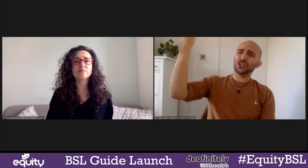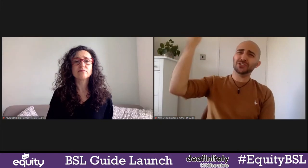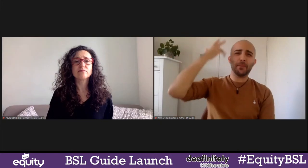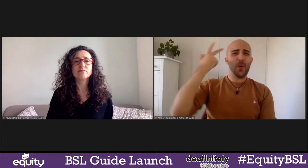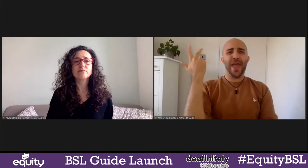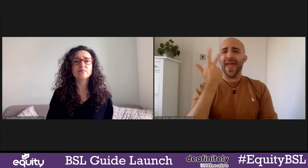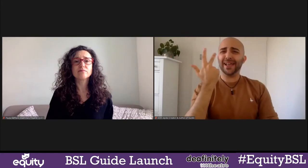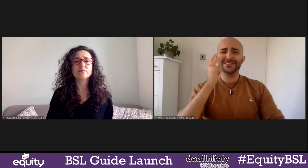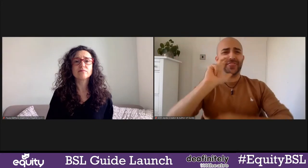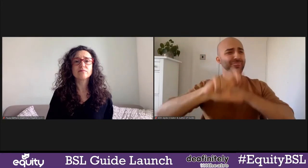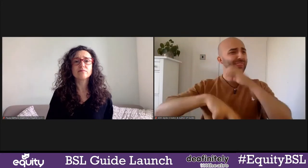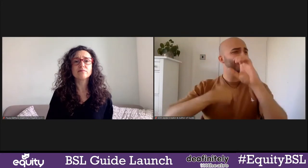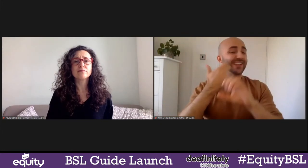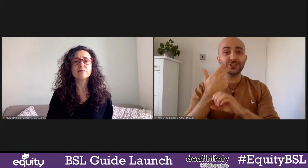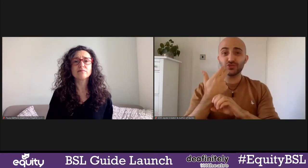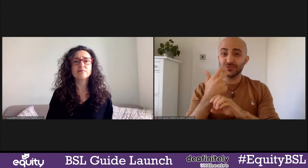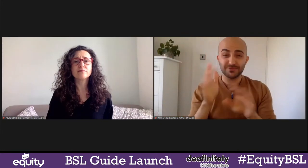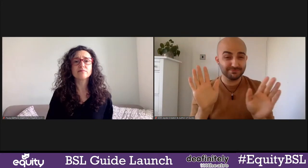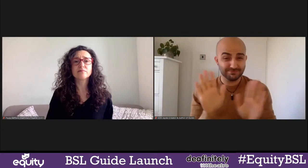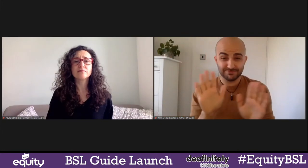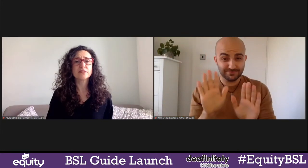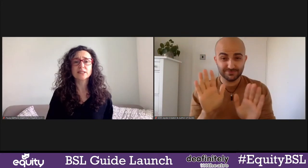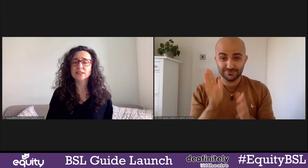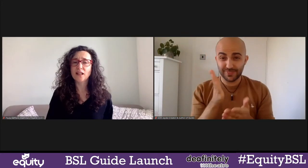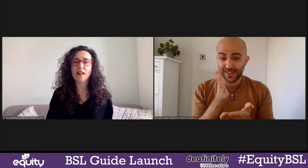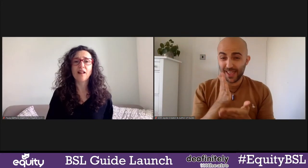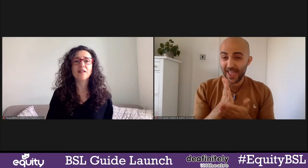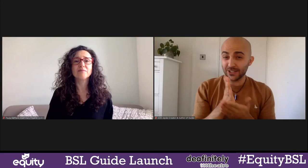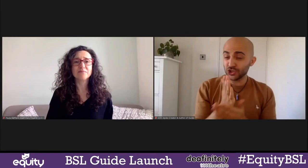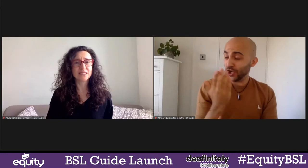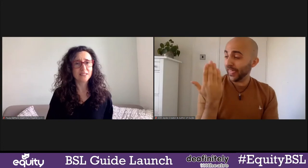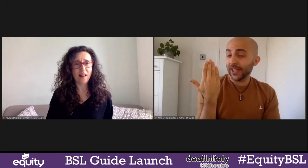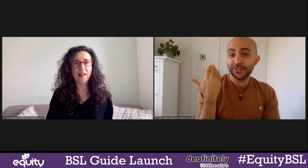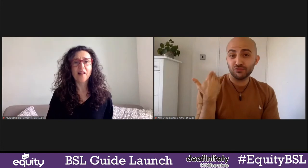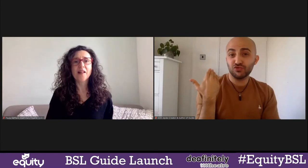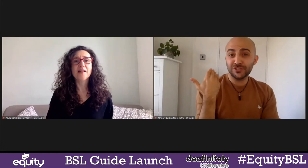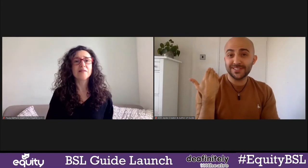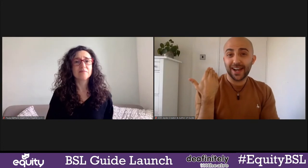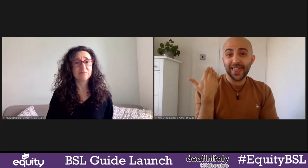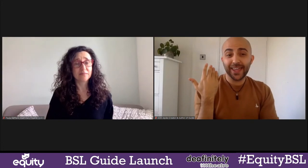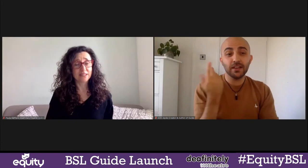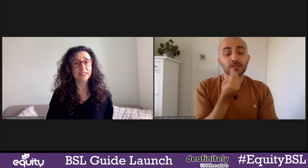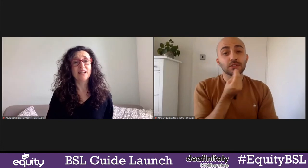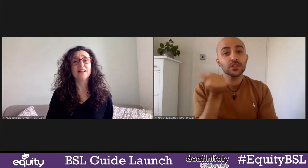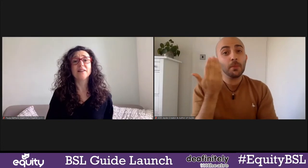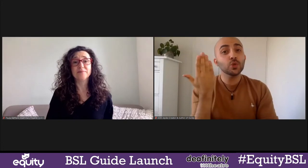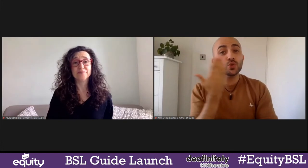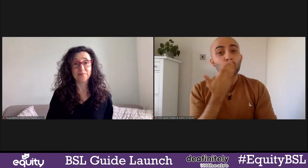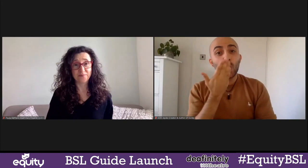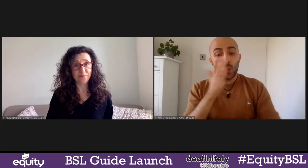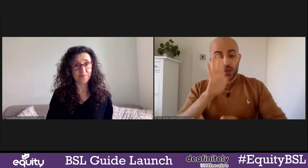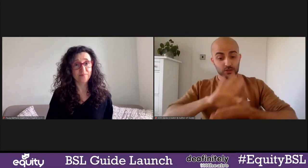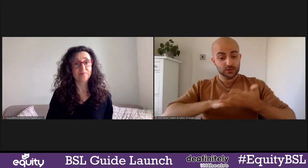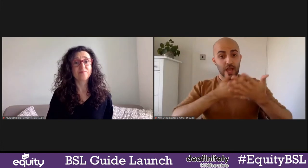about hundreds and hundreds of years ago, in the 18th century. I'm not. I'm talking about much more recently than that.